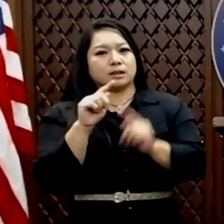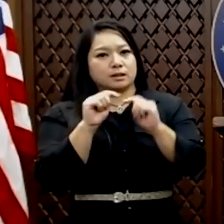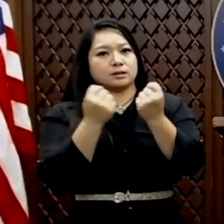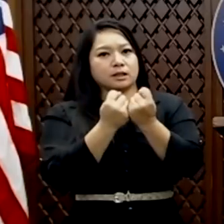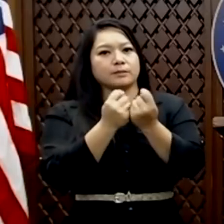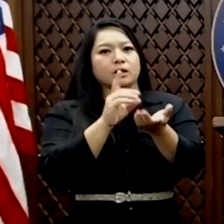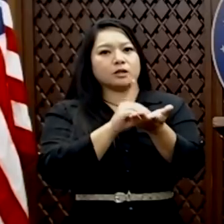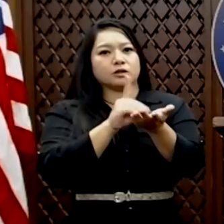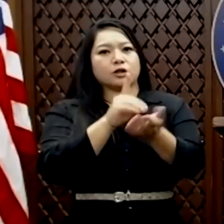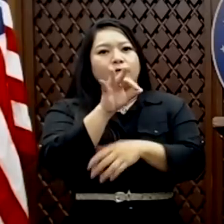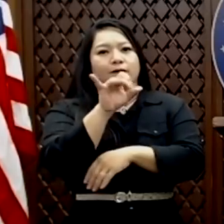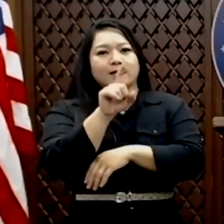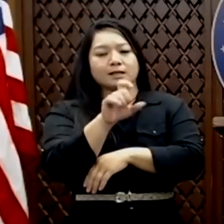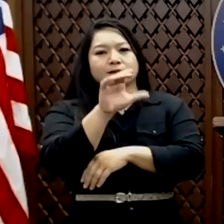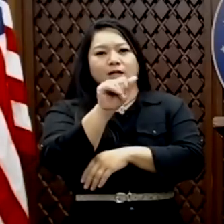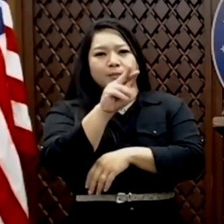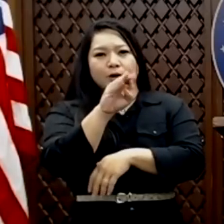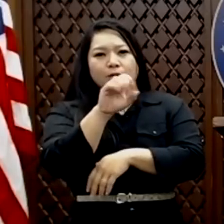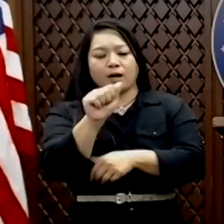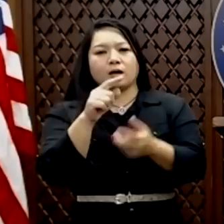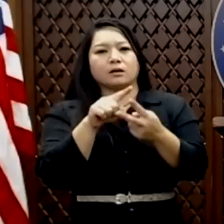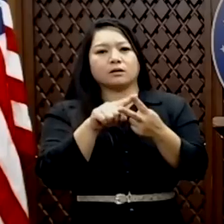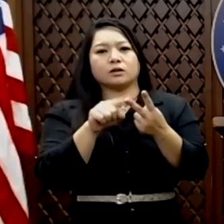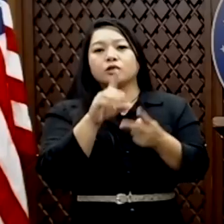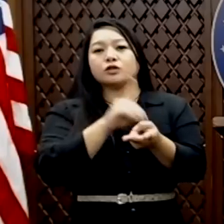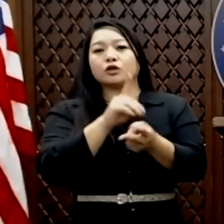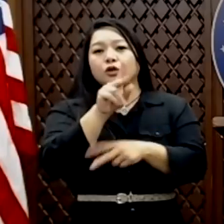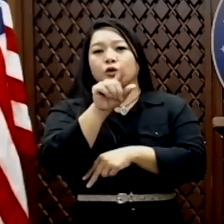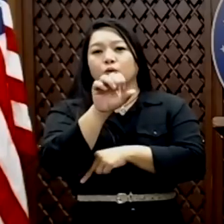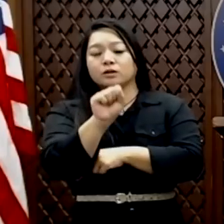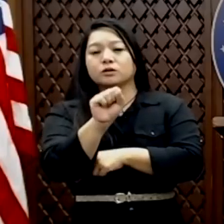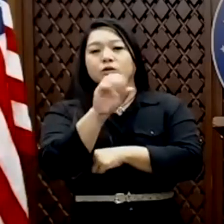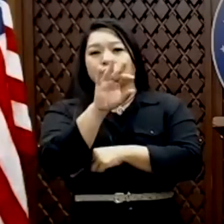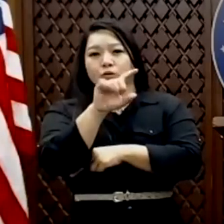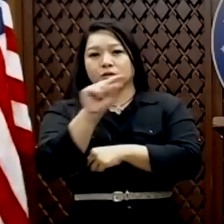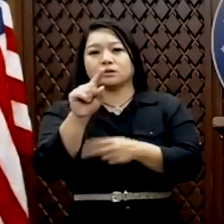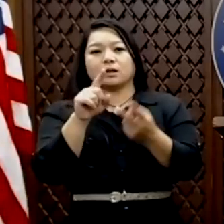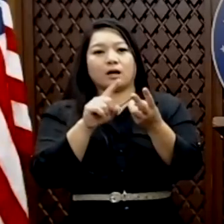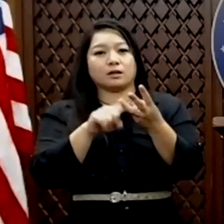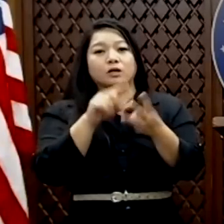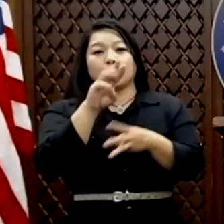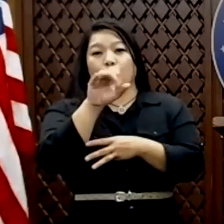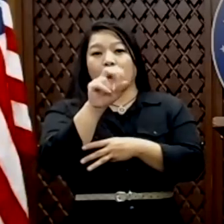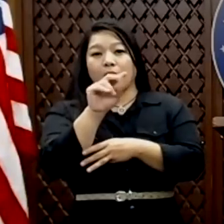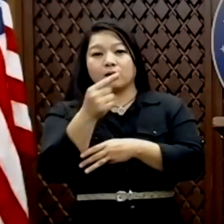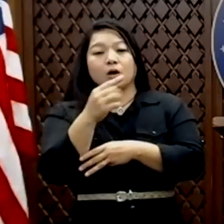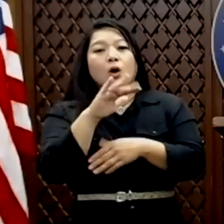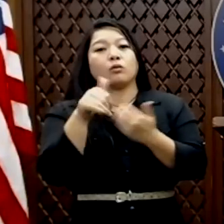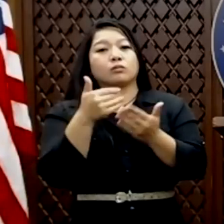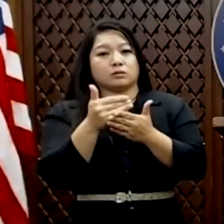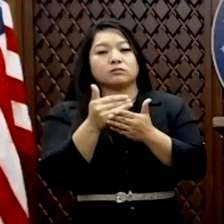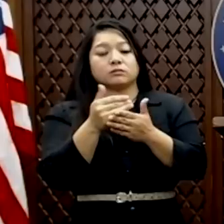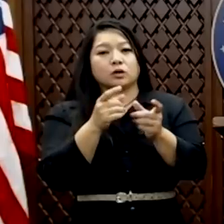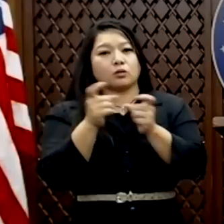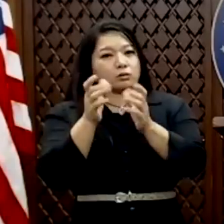Dr. Louis Cruz, and Dr. Juan DeWin, who is the president of the Guam Medical Association and also the head of our healthcare advisory